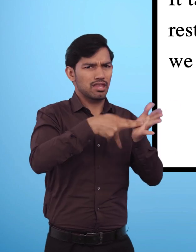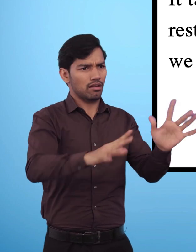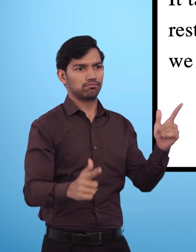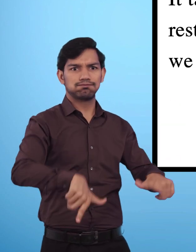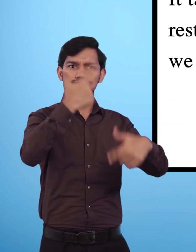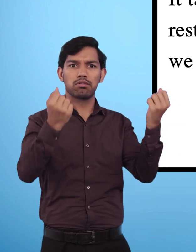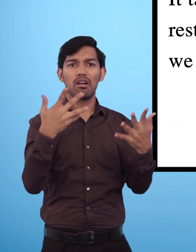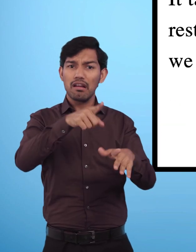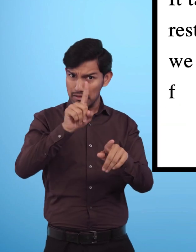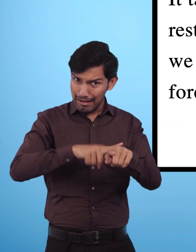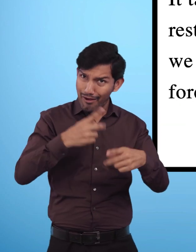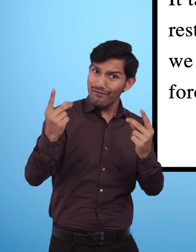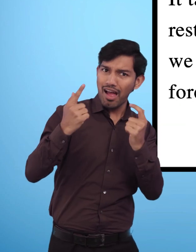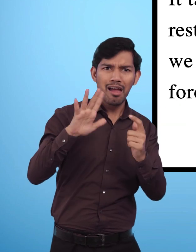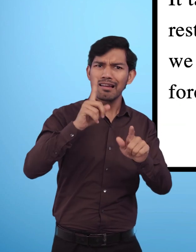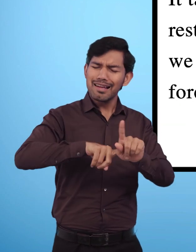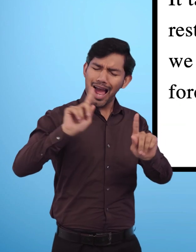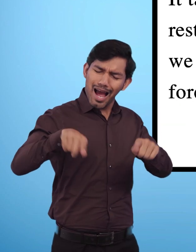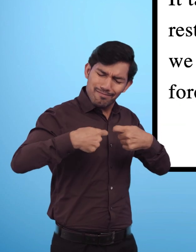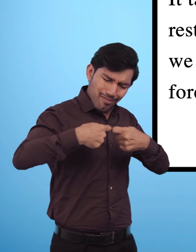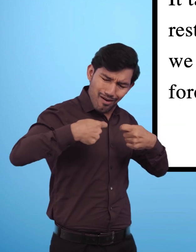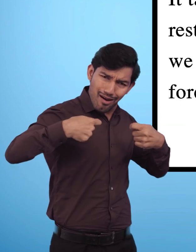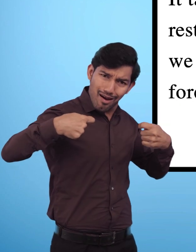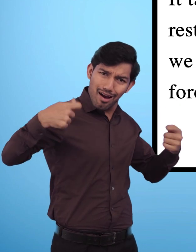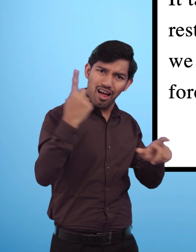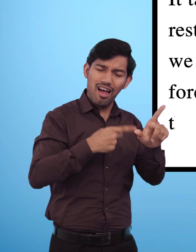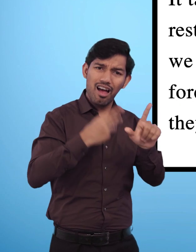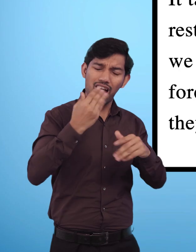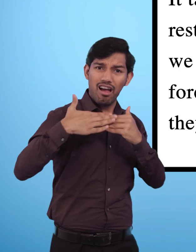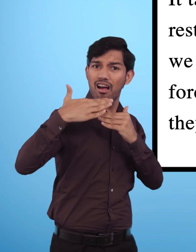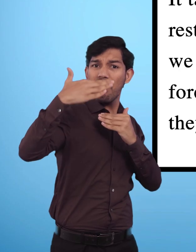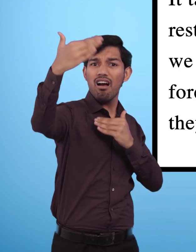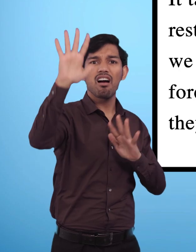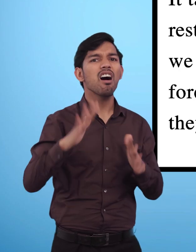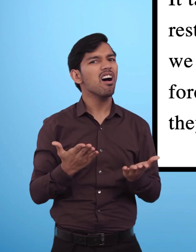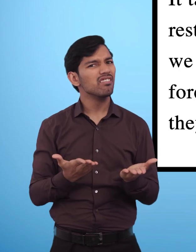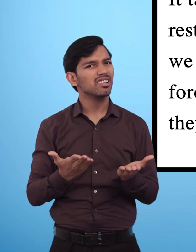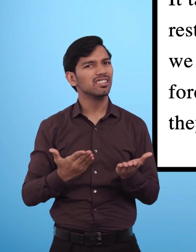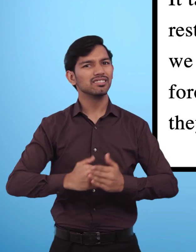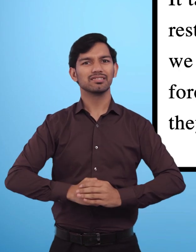preserve and use forests responsibly so that they get enough time to regenerate.